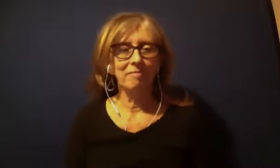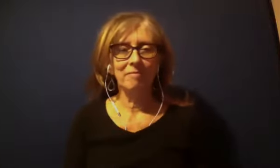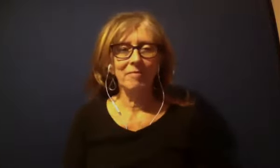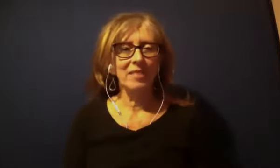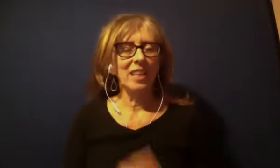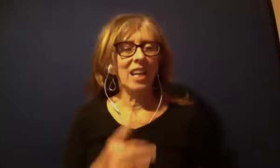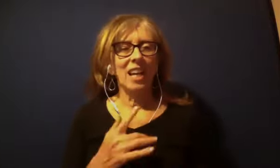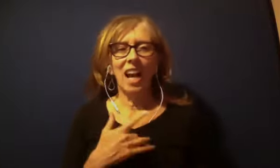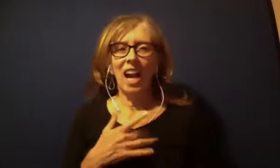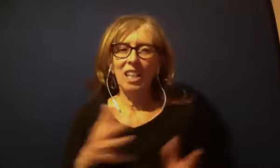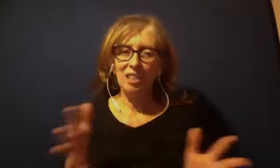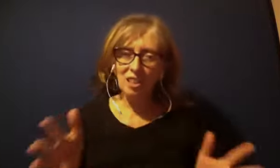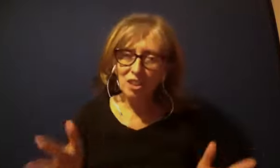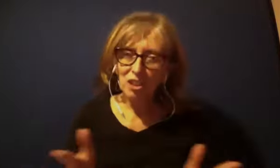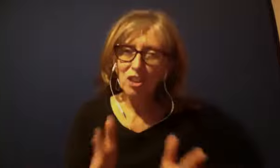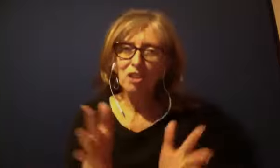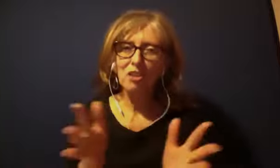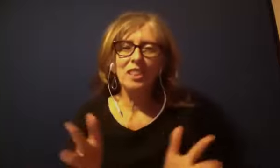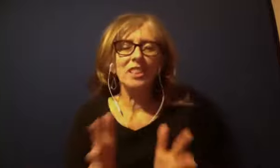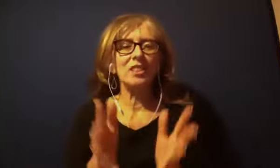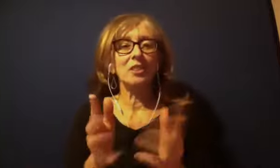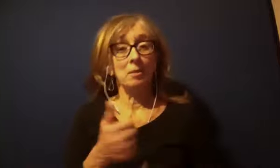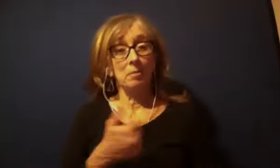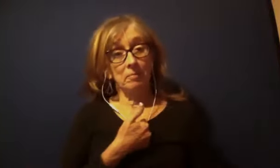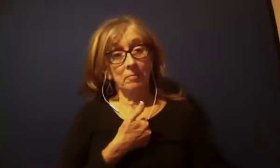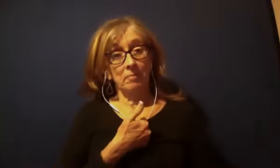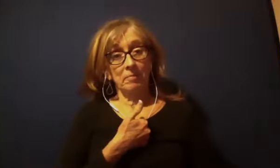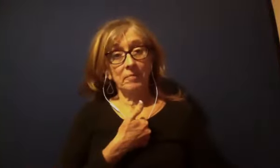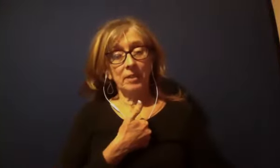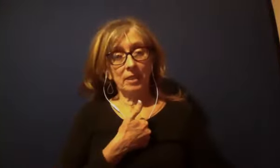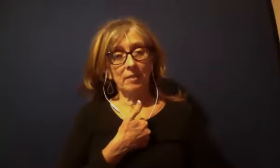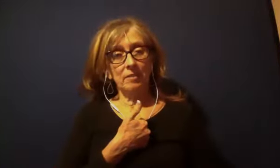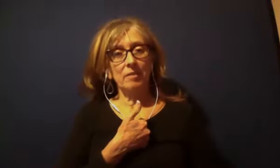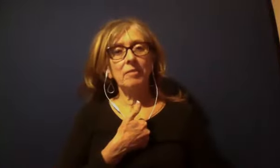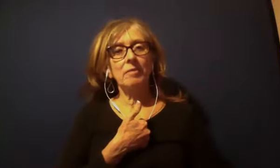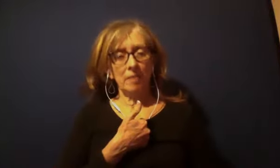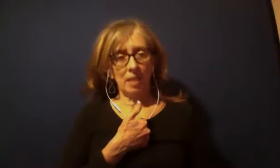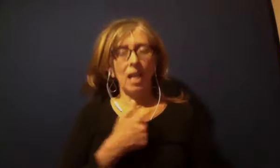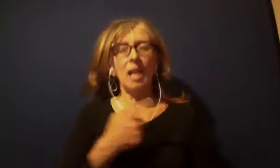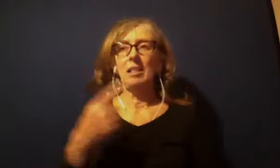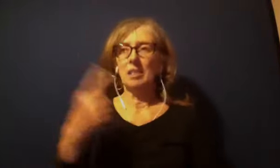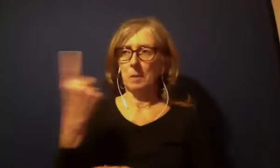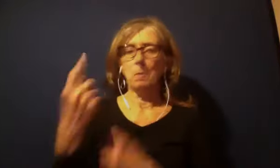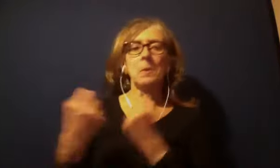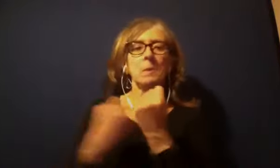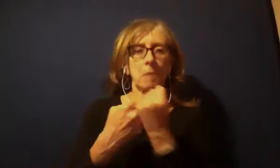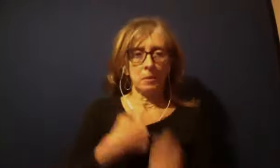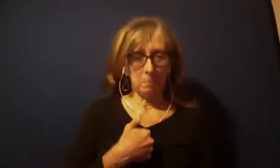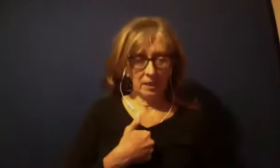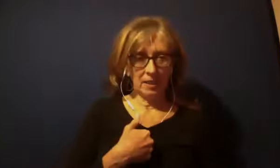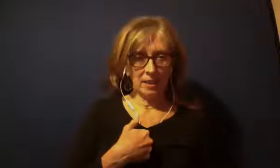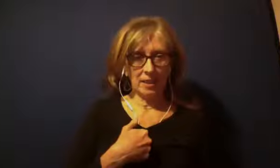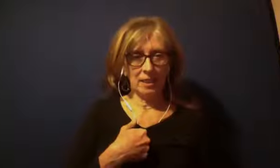Wholeheartedly support it, encourage it. I myself, I'm sponsored, and my sponsor